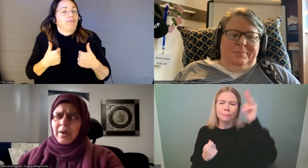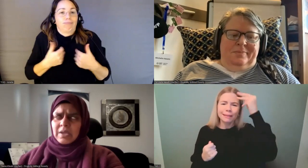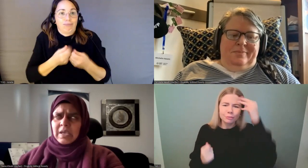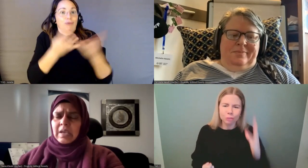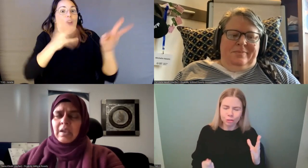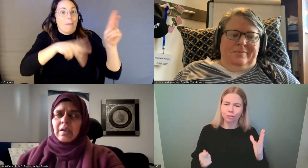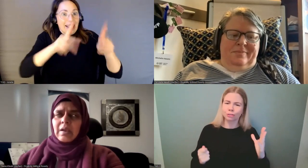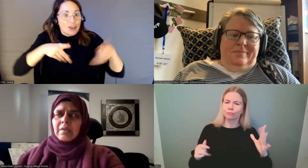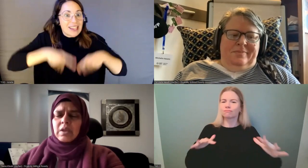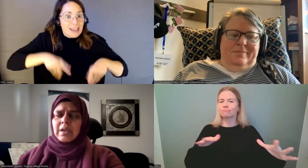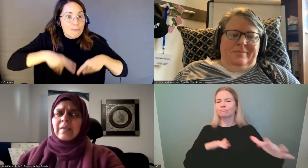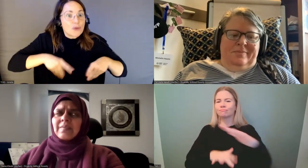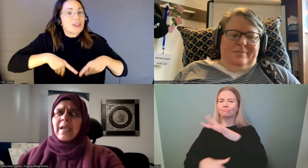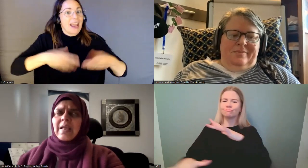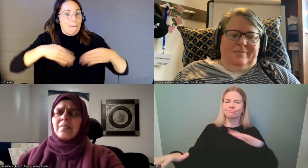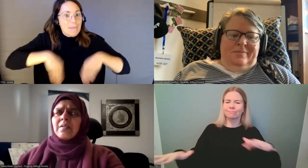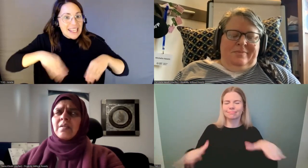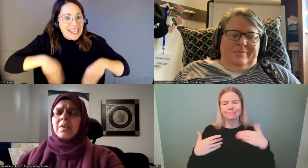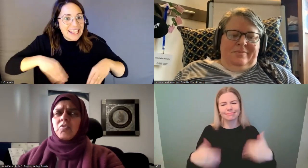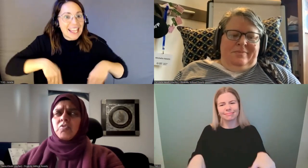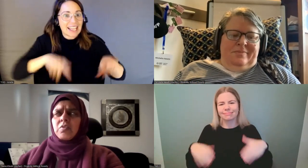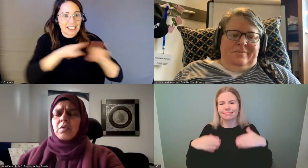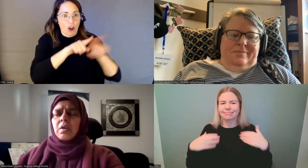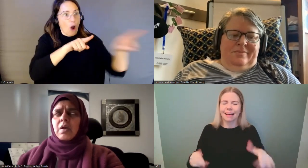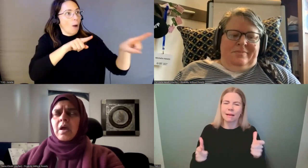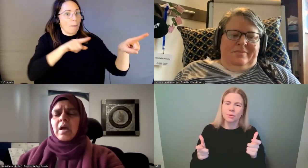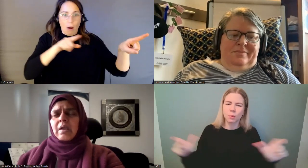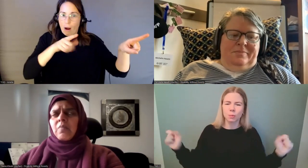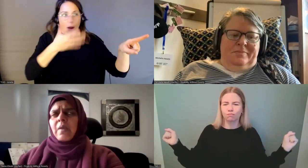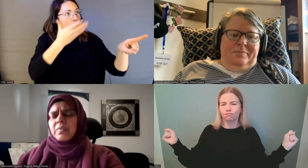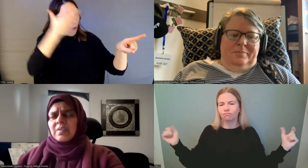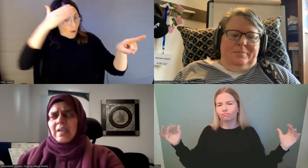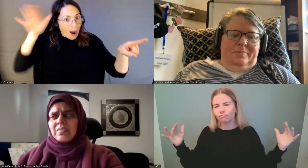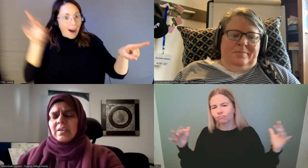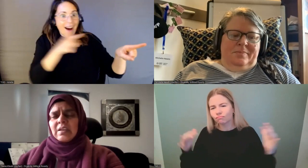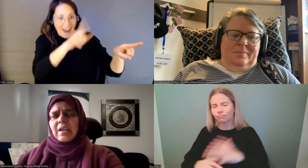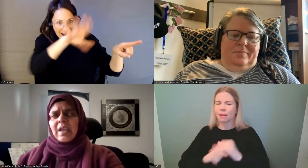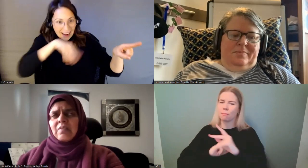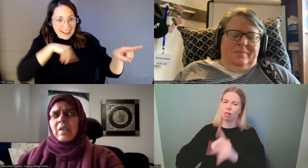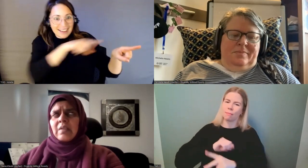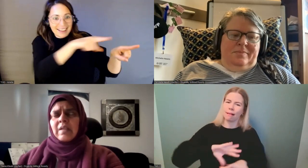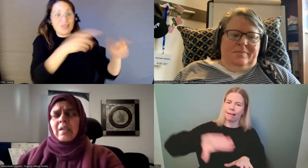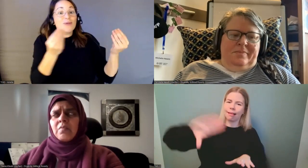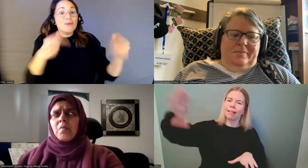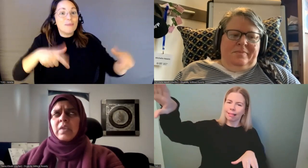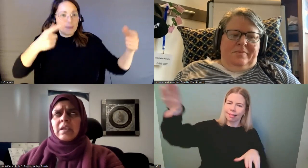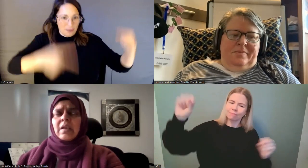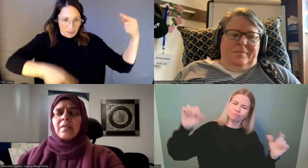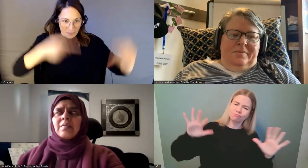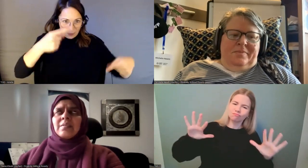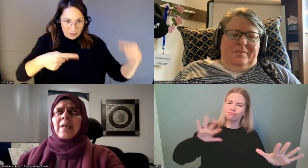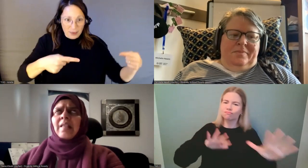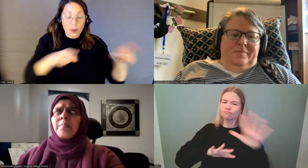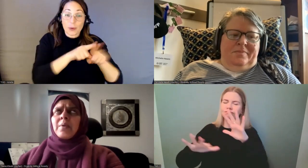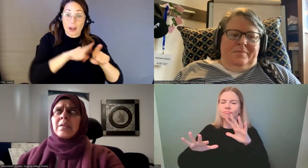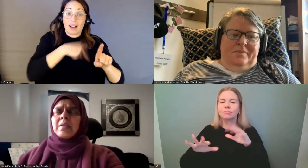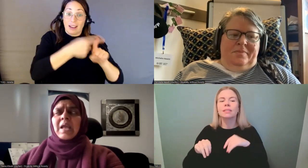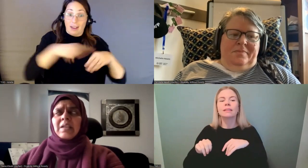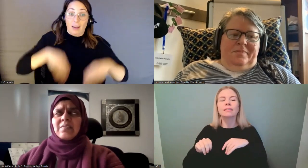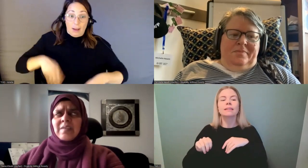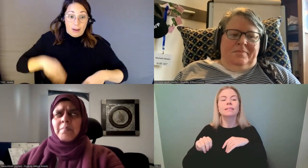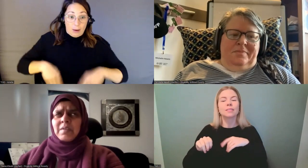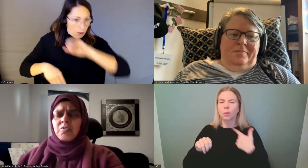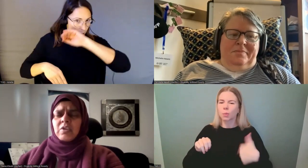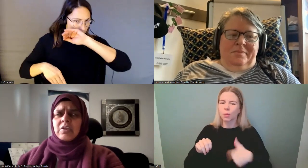all party critics and the minister represented. And then we